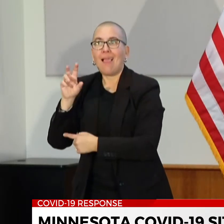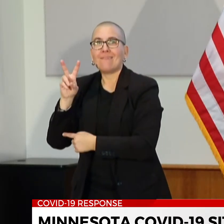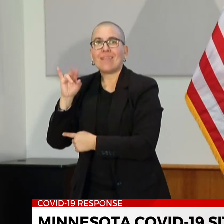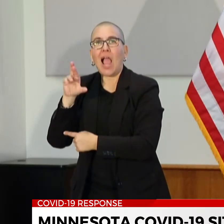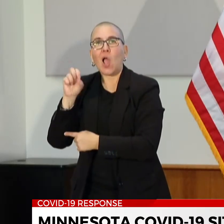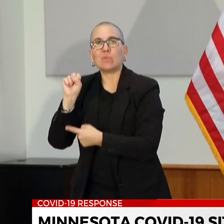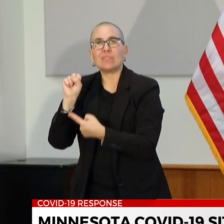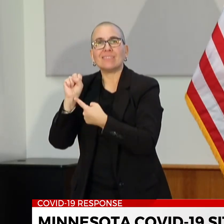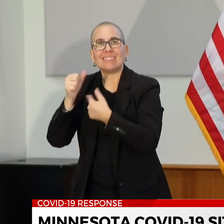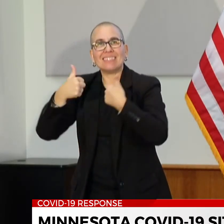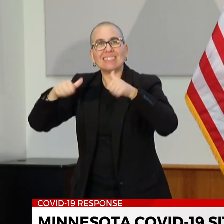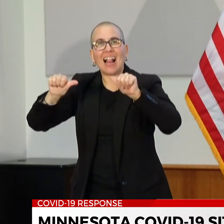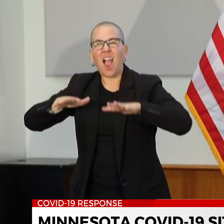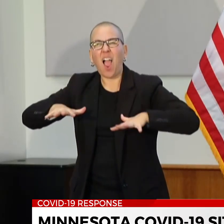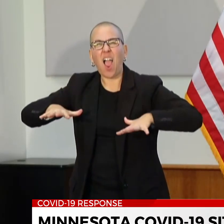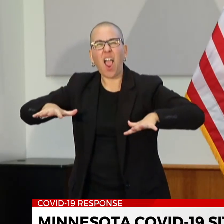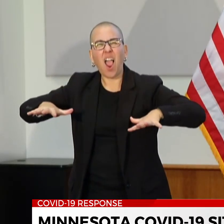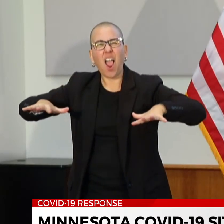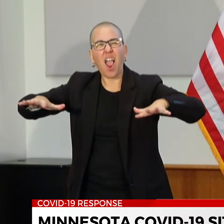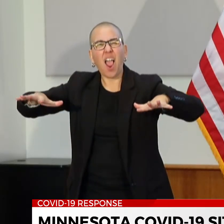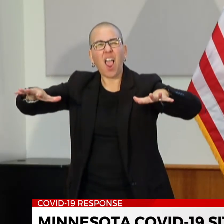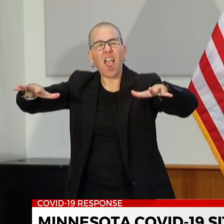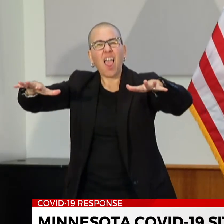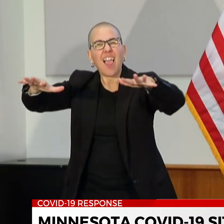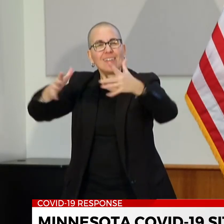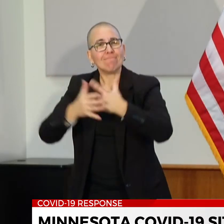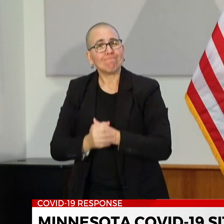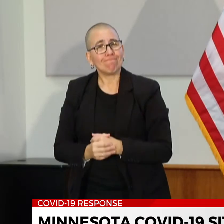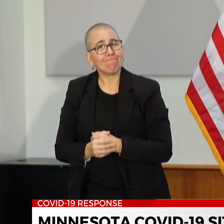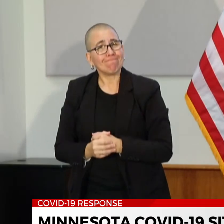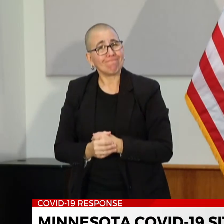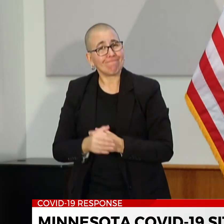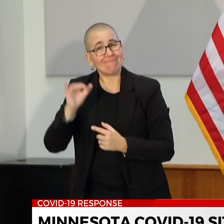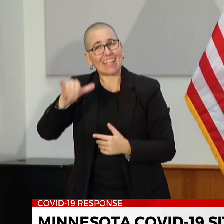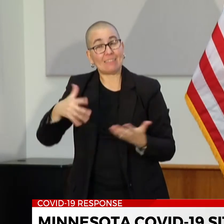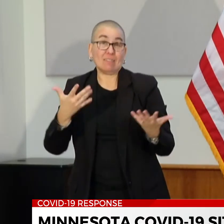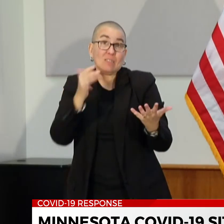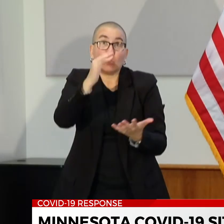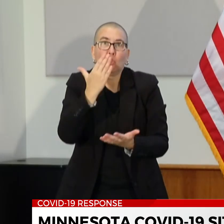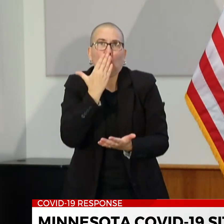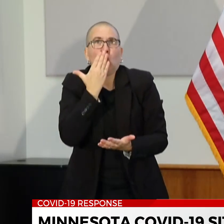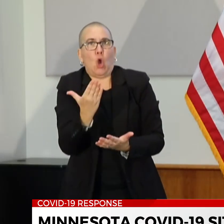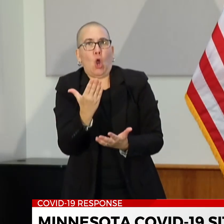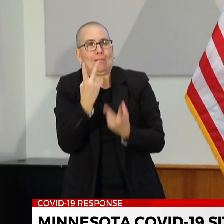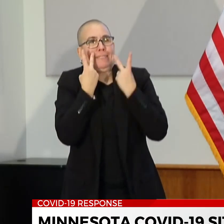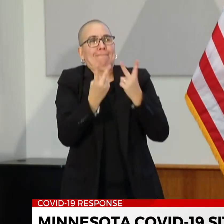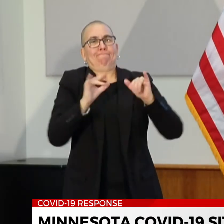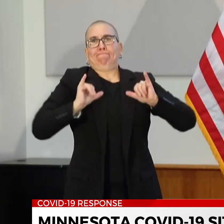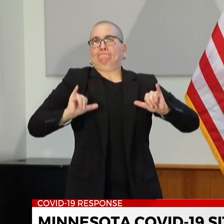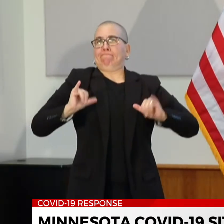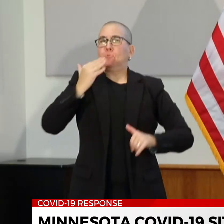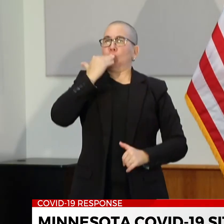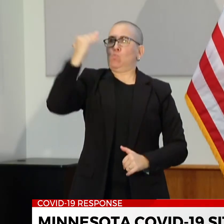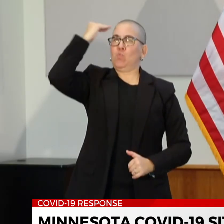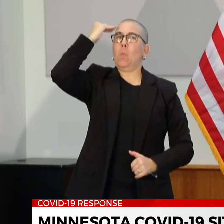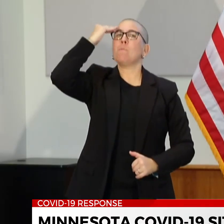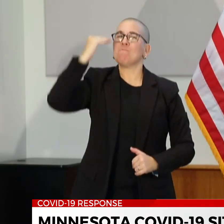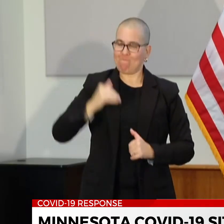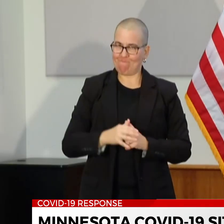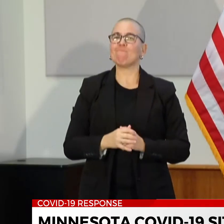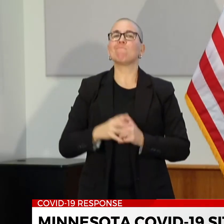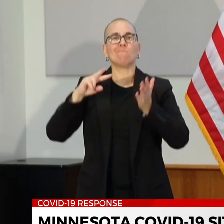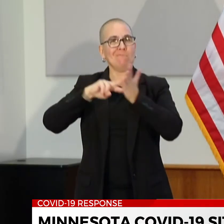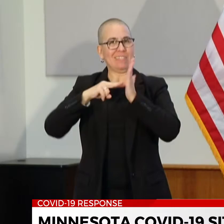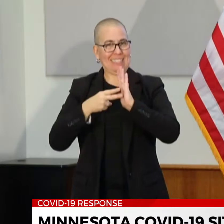lot. And the positivity rate is what really tells that story. And it's certainly true that we're also being much more proactive with